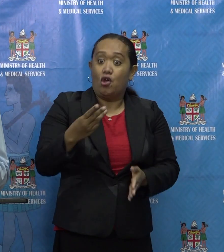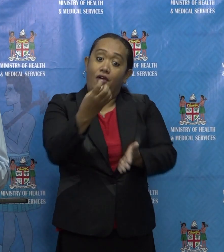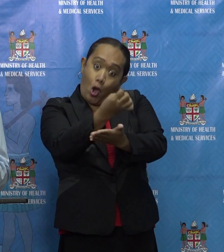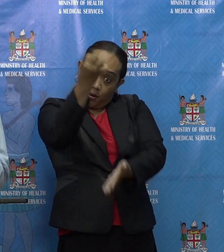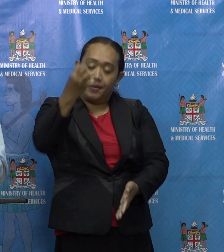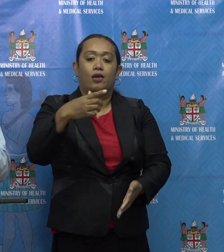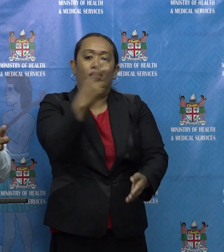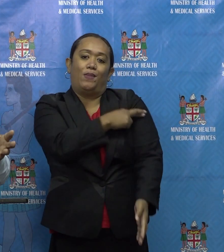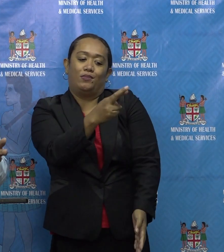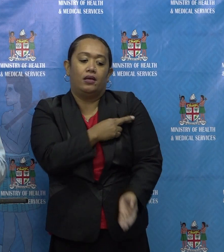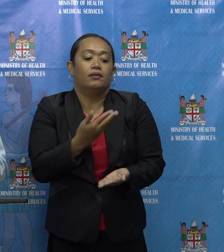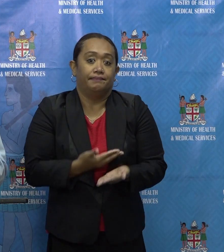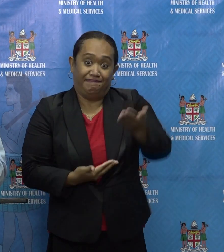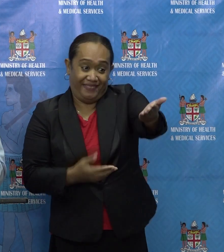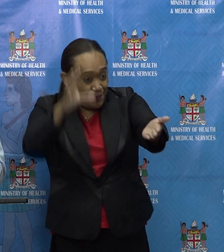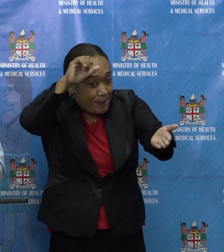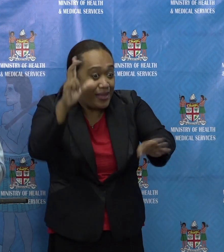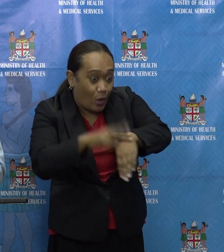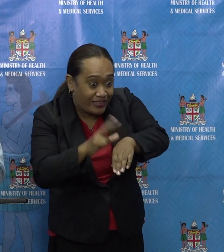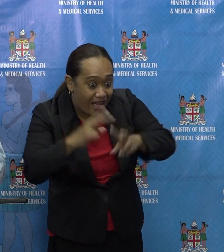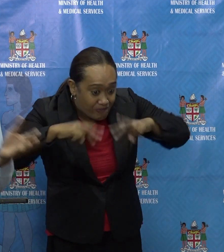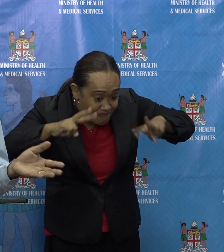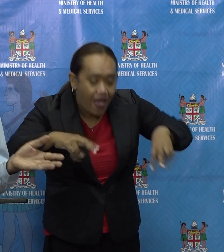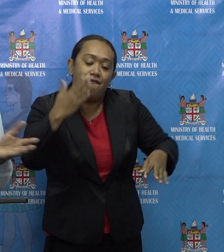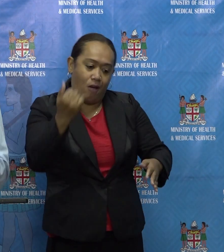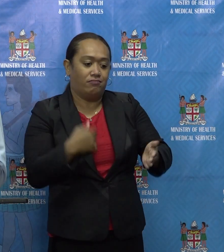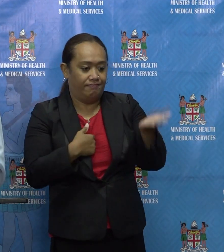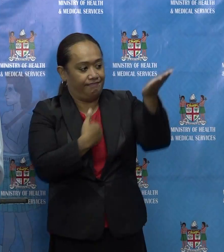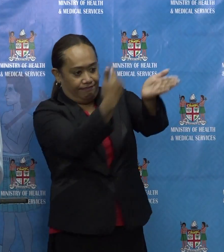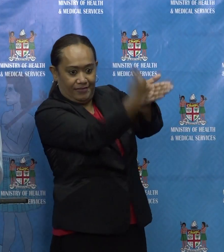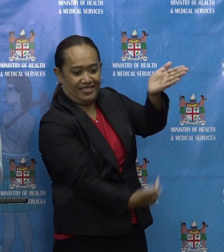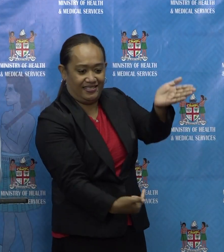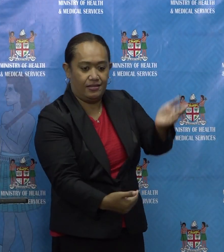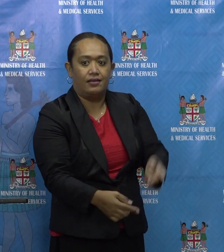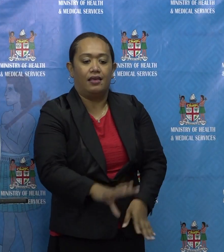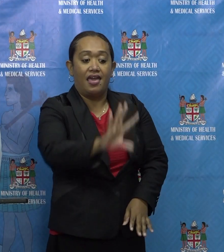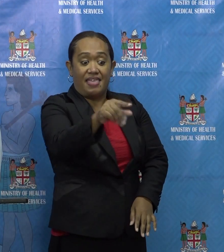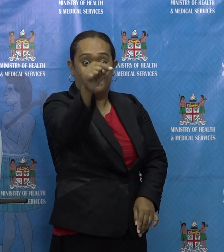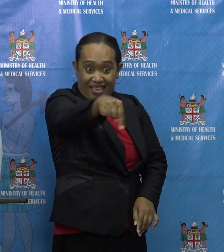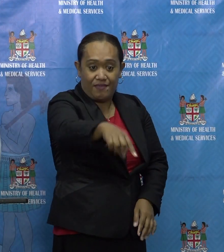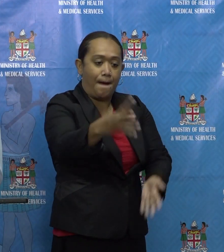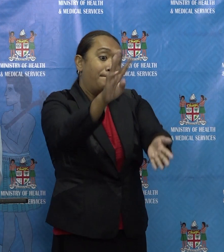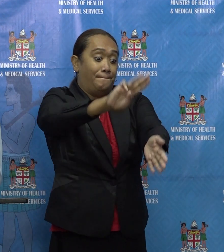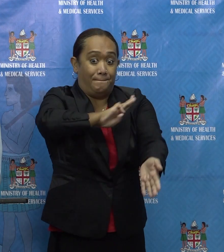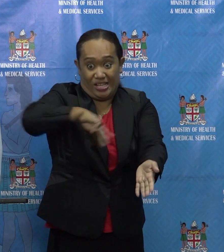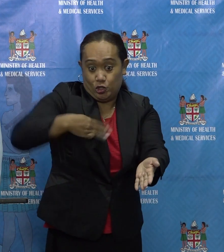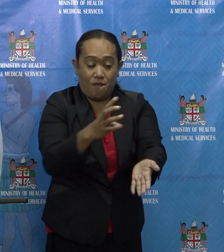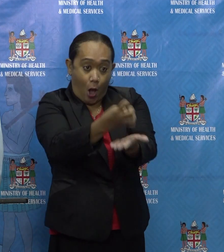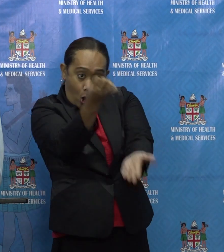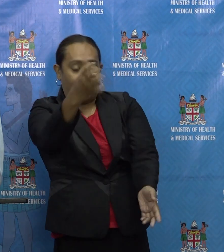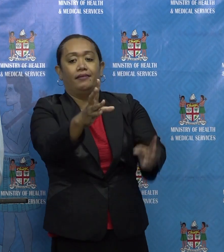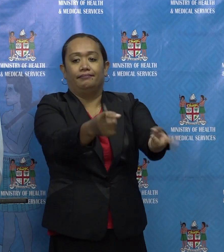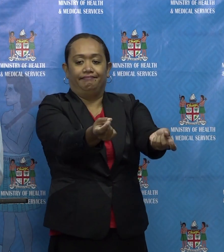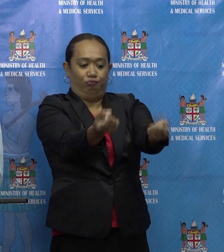list. This is the kind of conditions that you need to look at. Then they will have another discussion with them about the contracts, finalize the